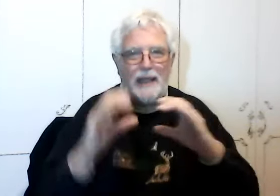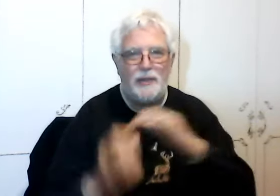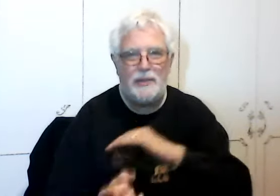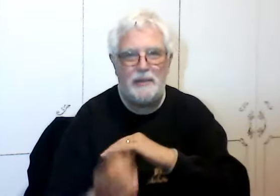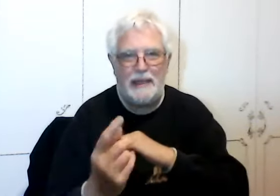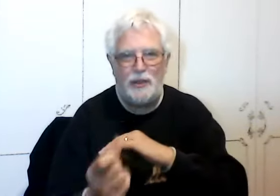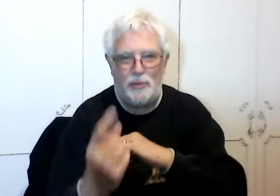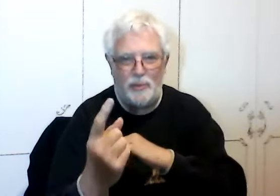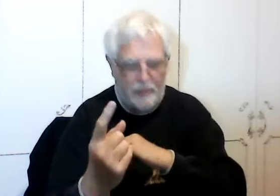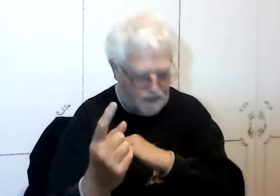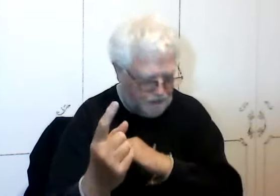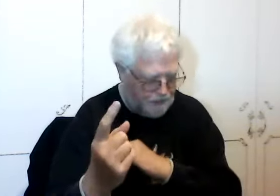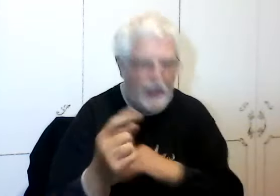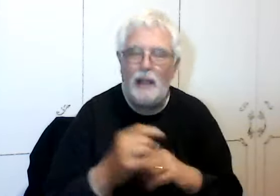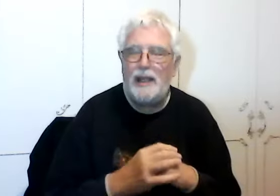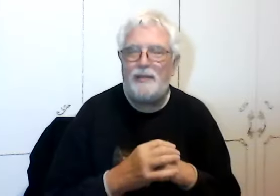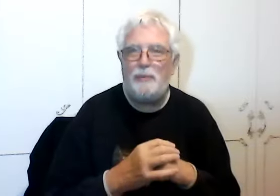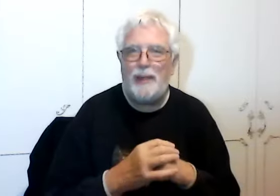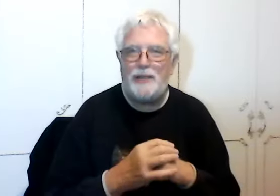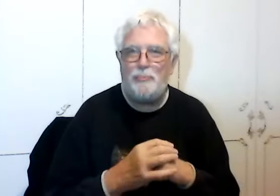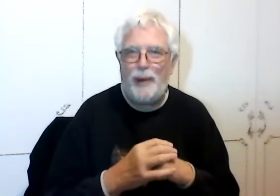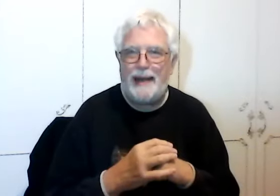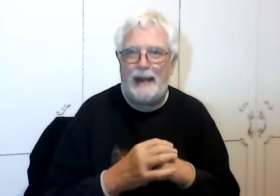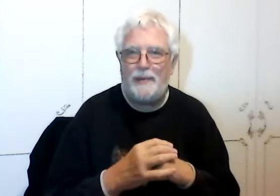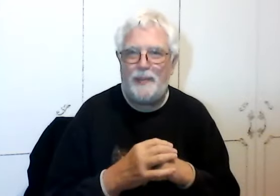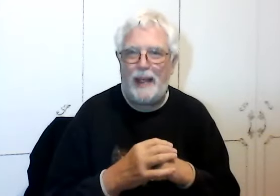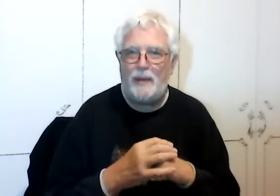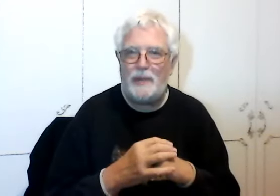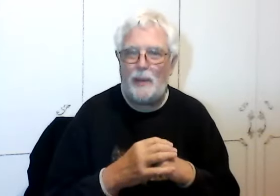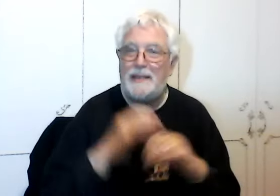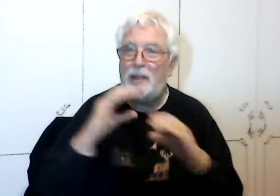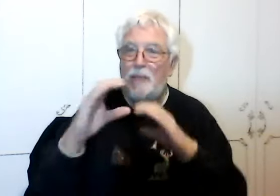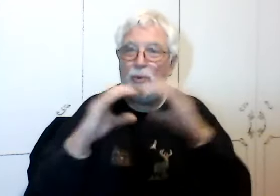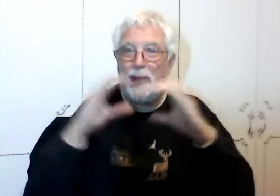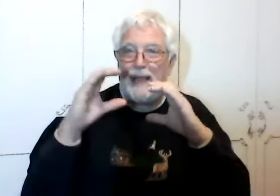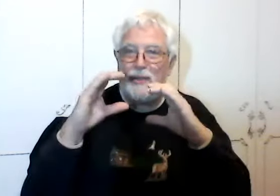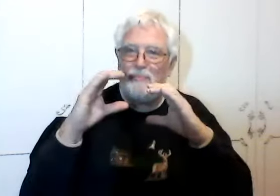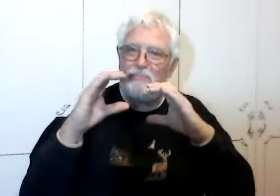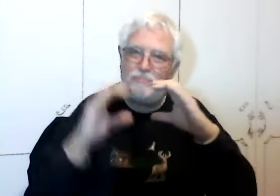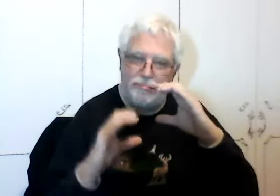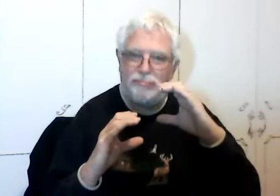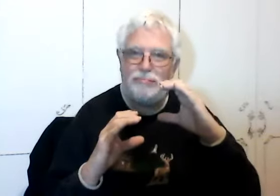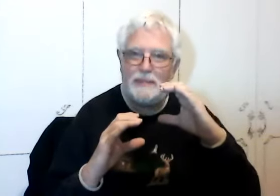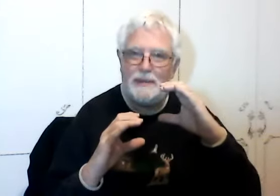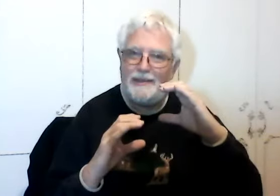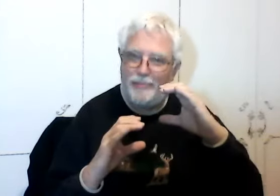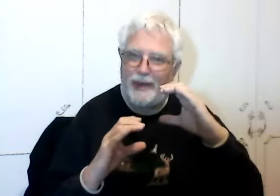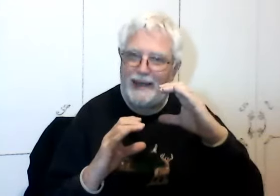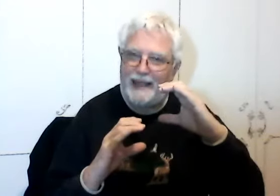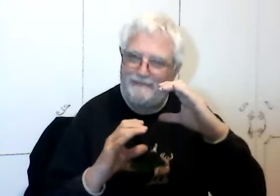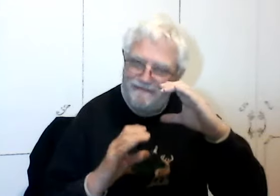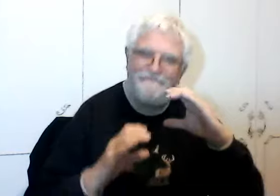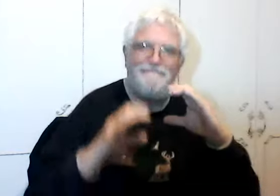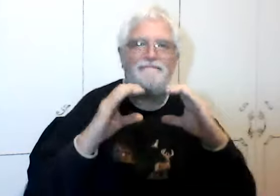Communication issues. We have communication breakdown as well. So it's communication breakdown.